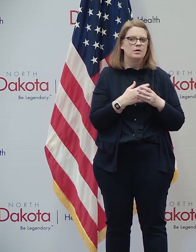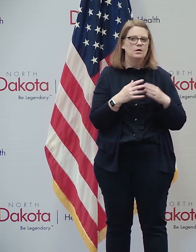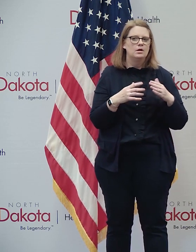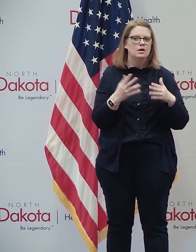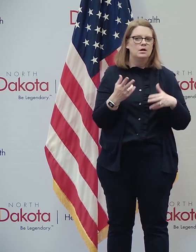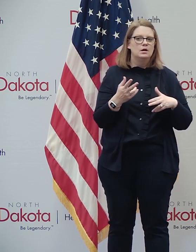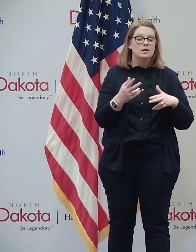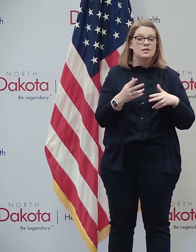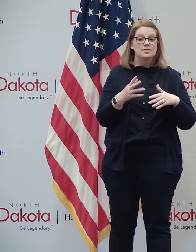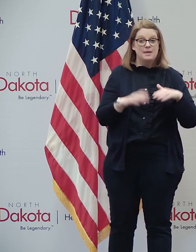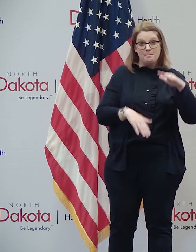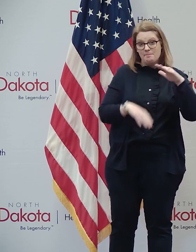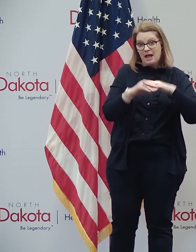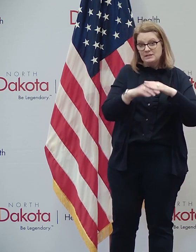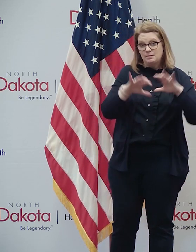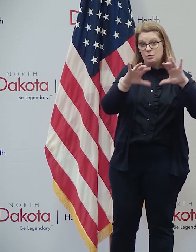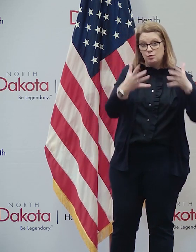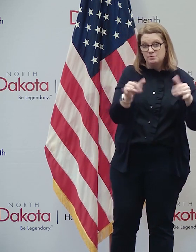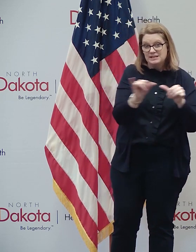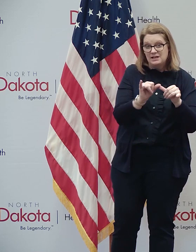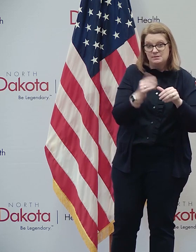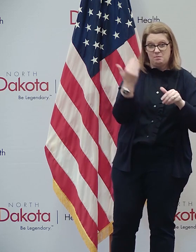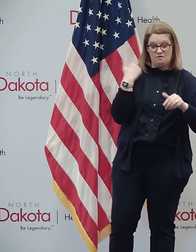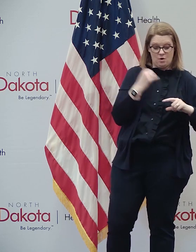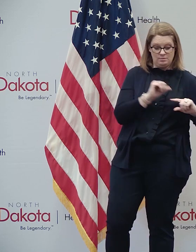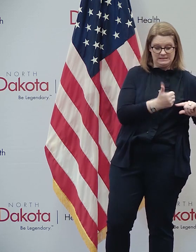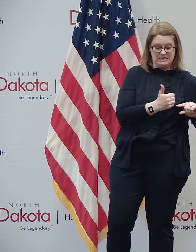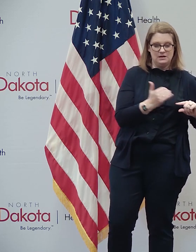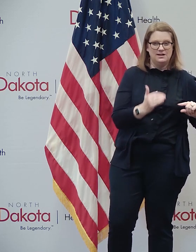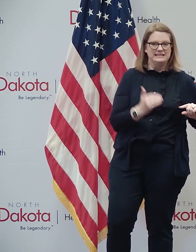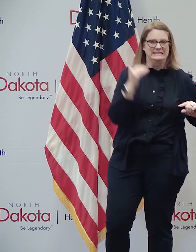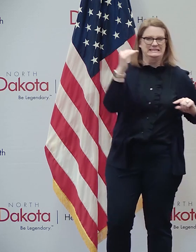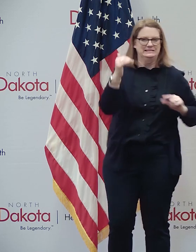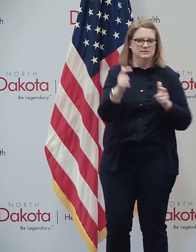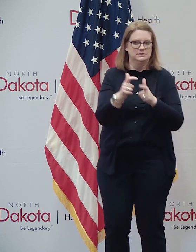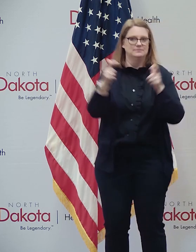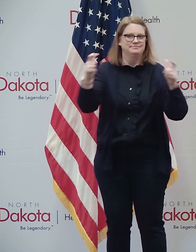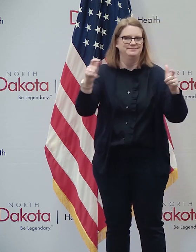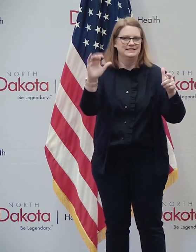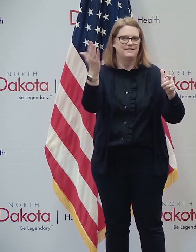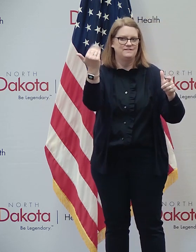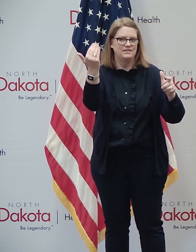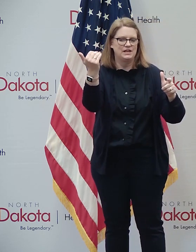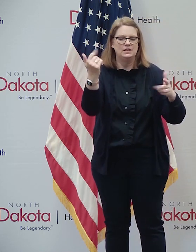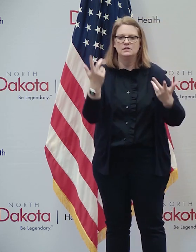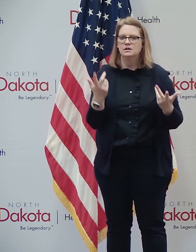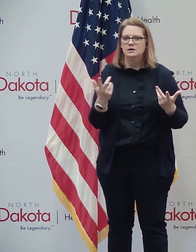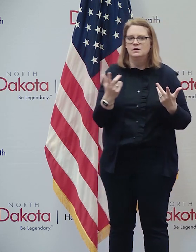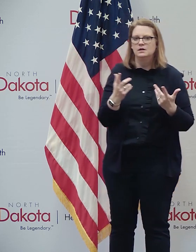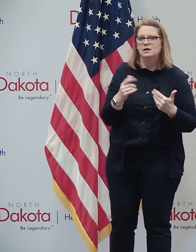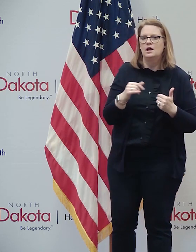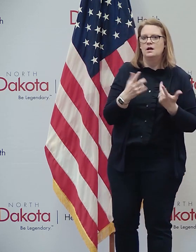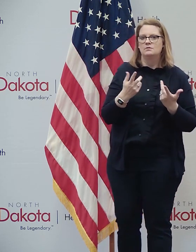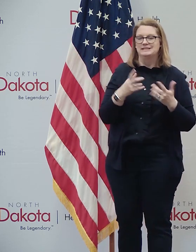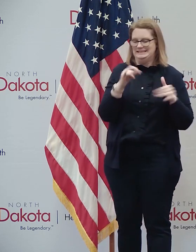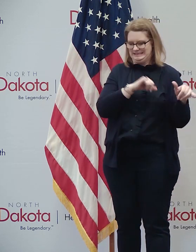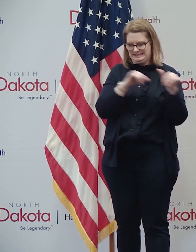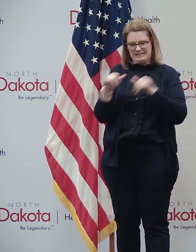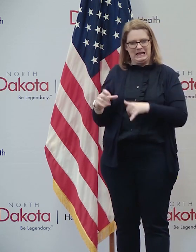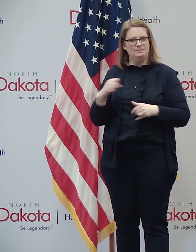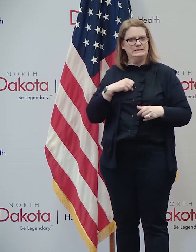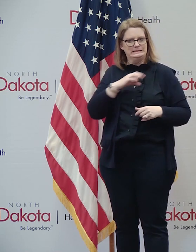group size in child care settings from 10 to 15. This does not supersede the staffing ratios that were established for